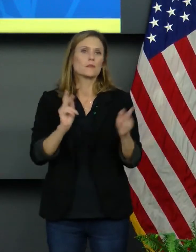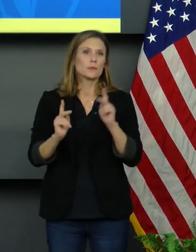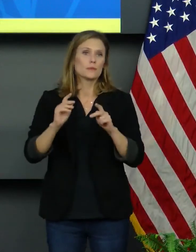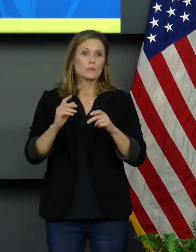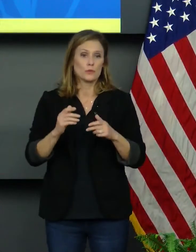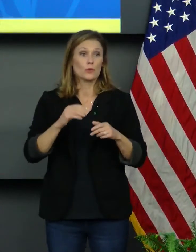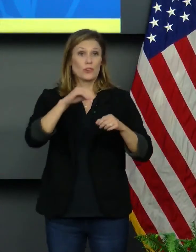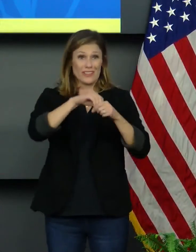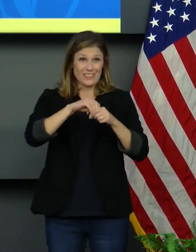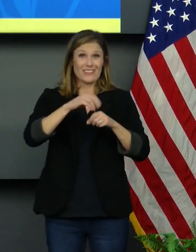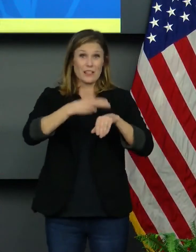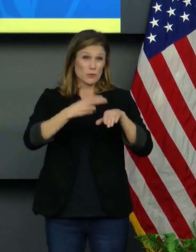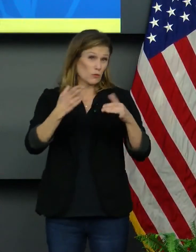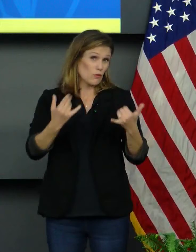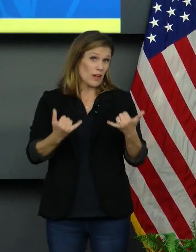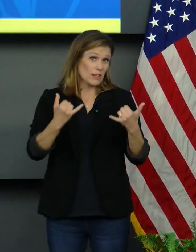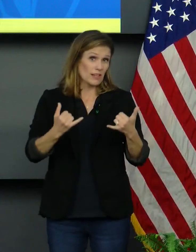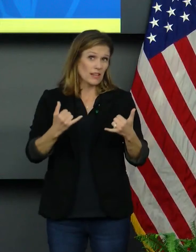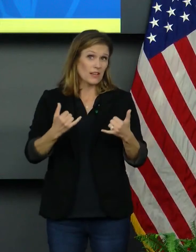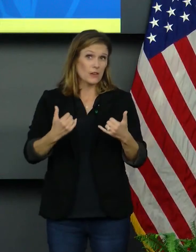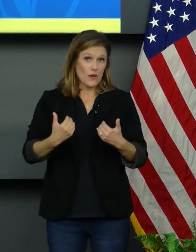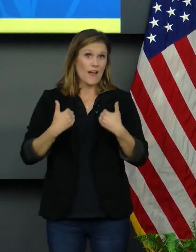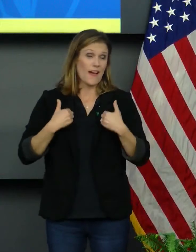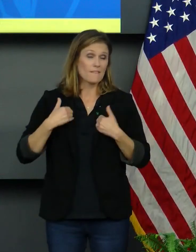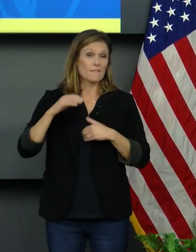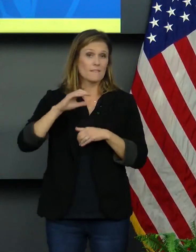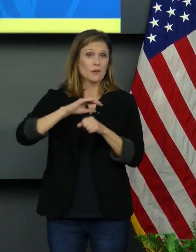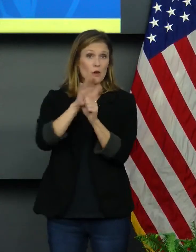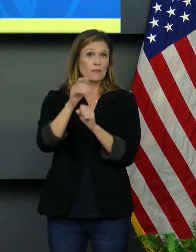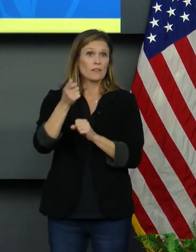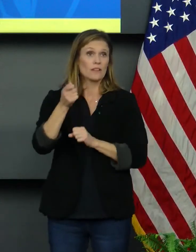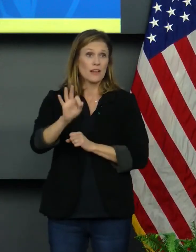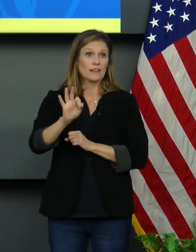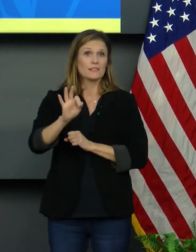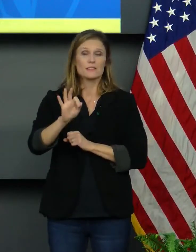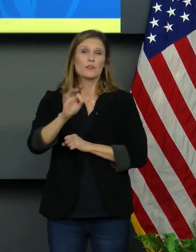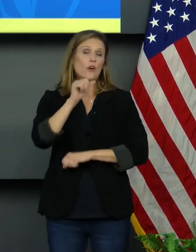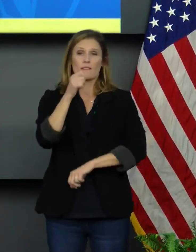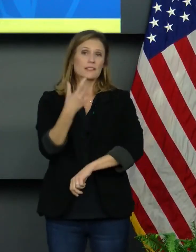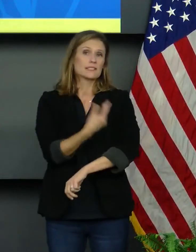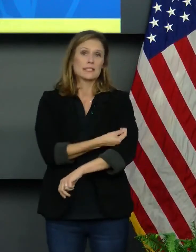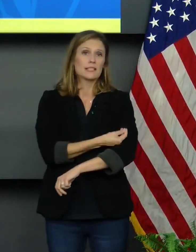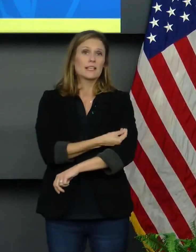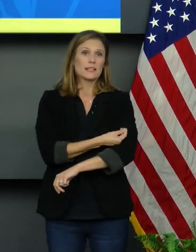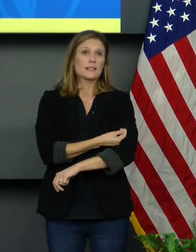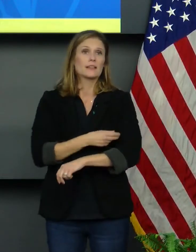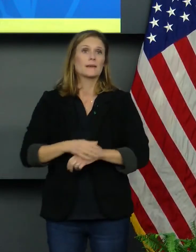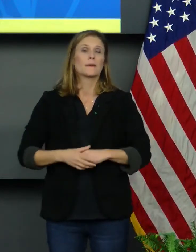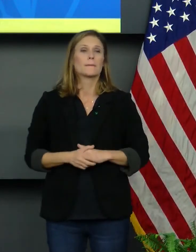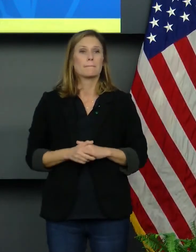in our hospital right now that have COVID-19 are unvaccinated.